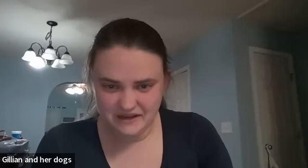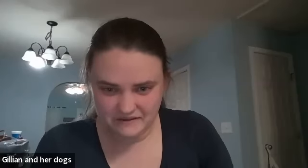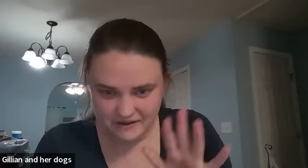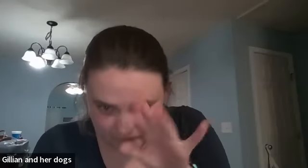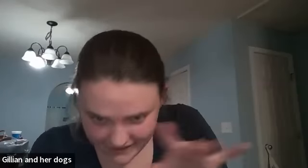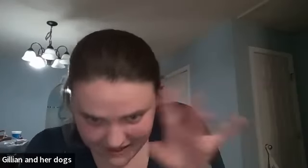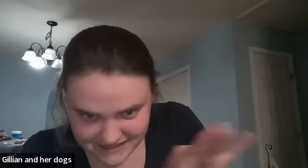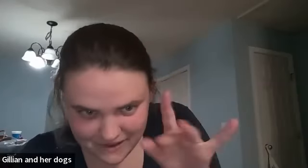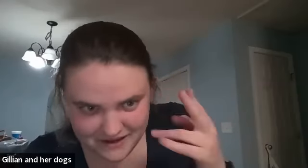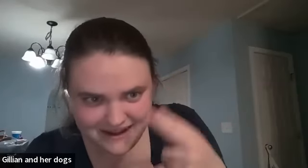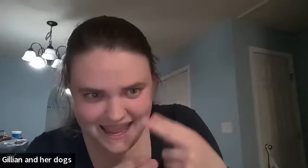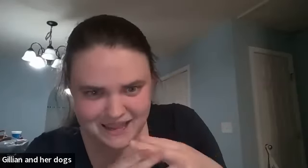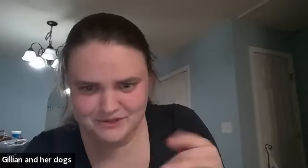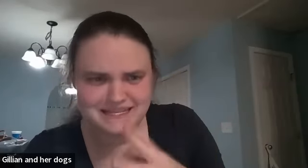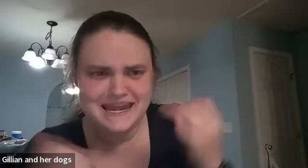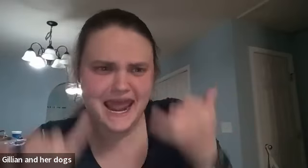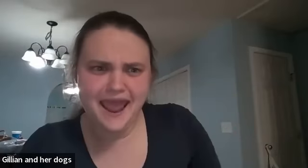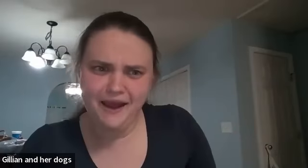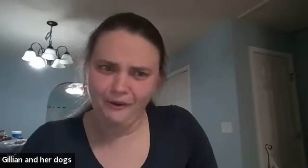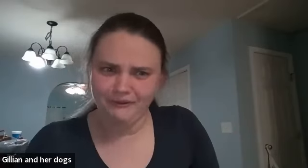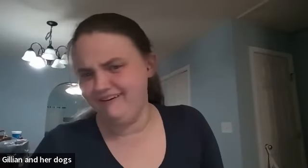All right. We can go spell your name. You said now.